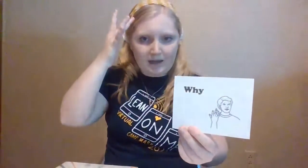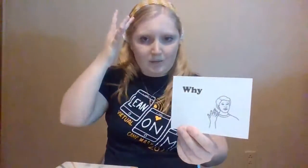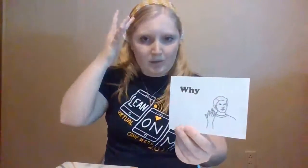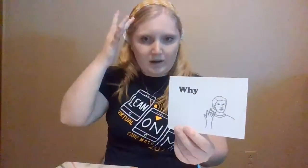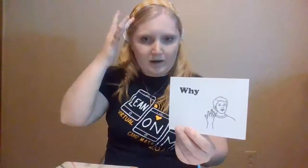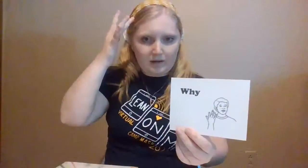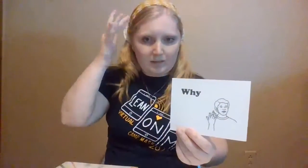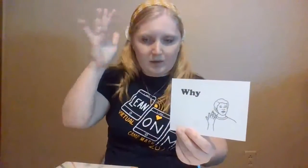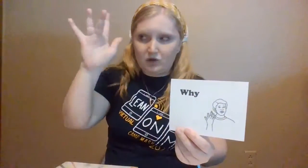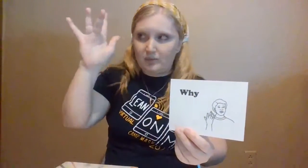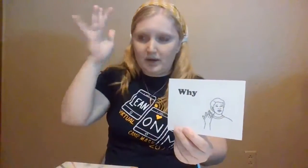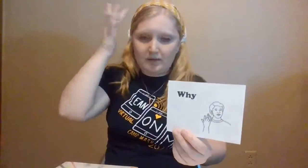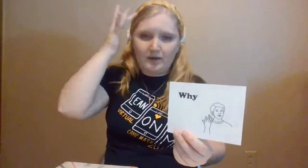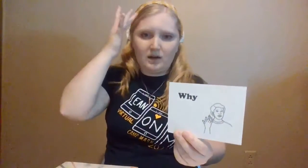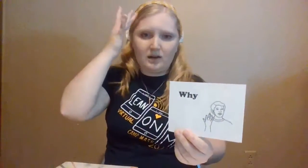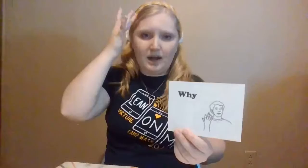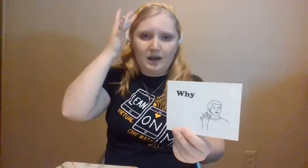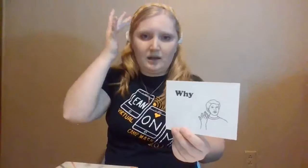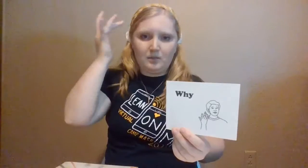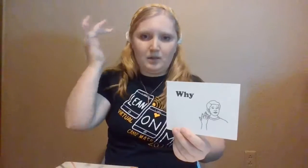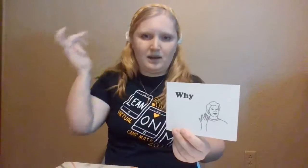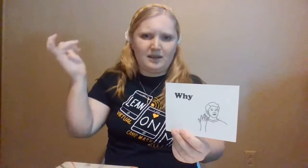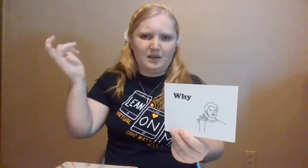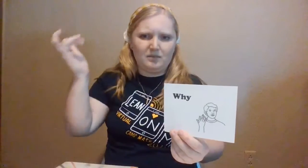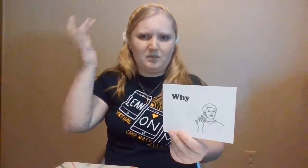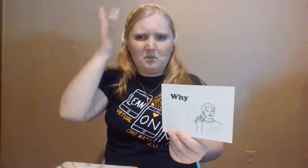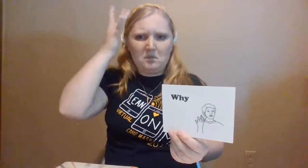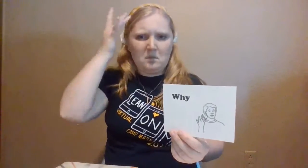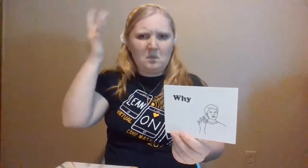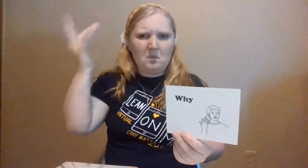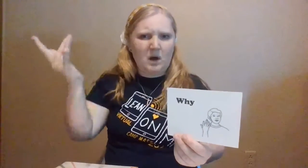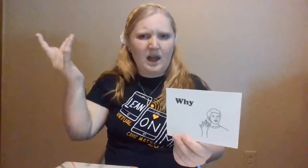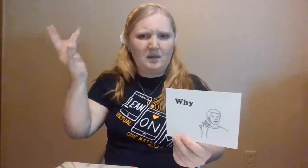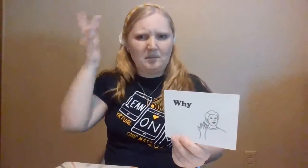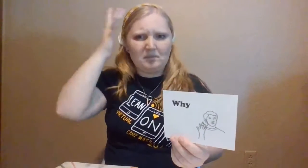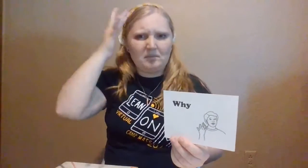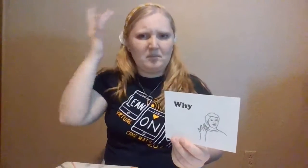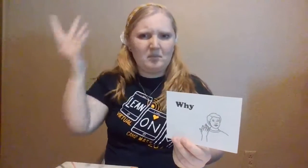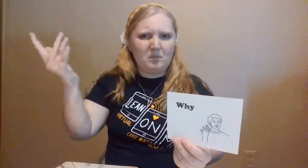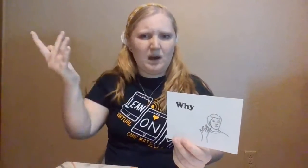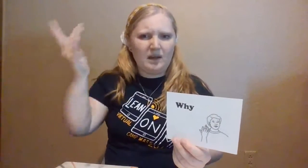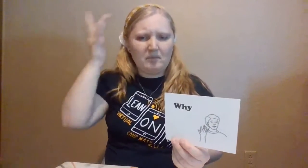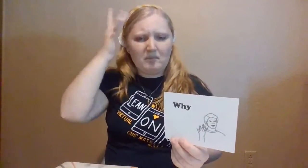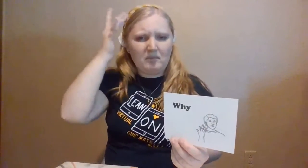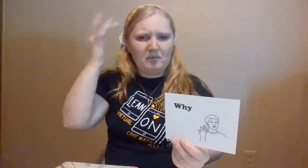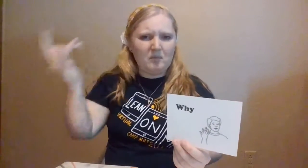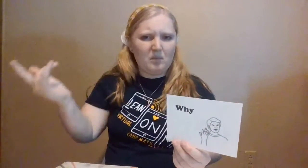you put your middle finger on your head and you bring it down. Why? Why?